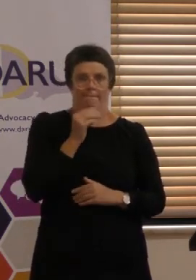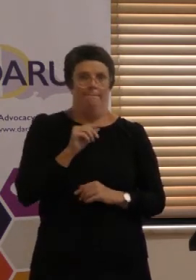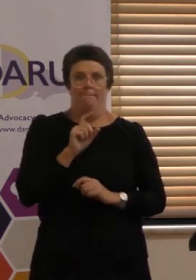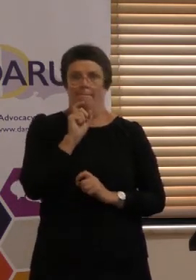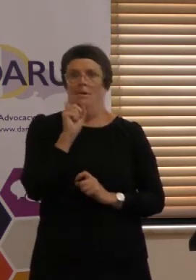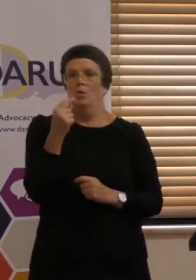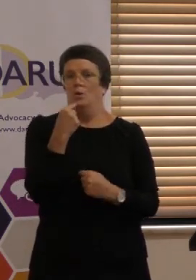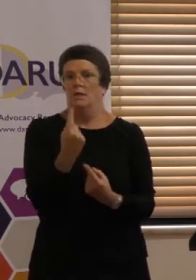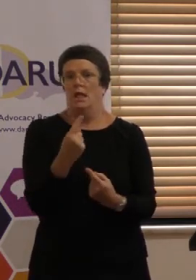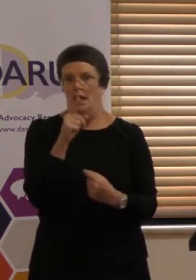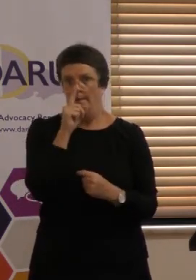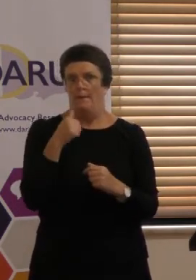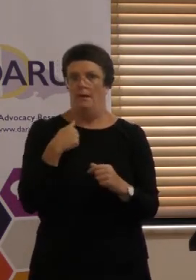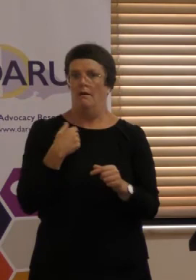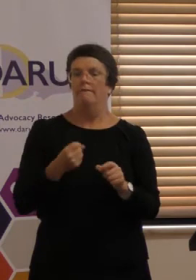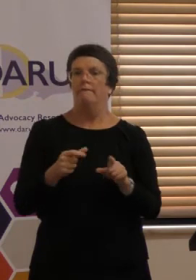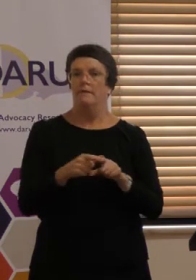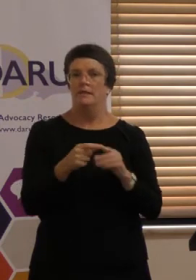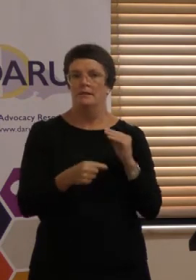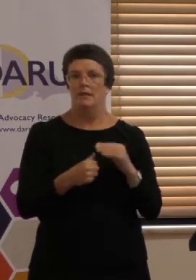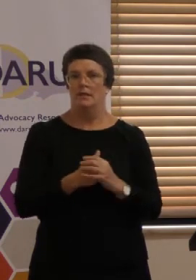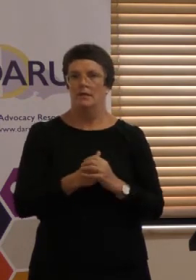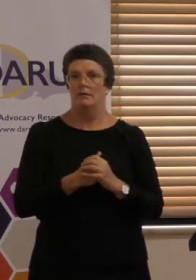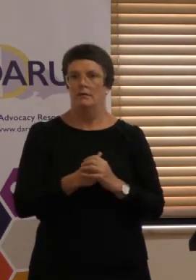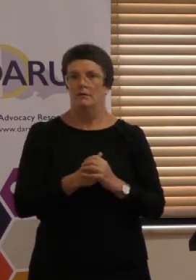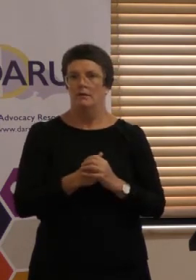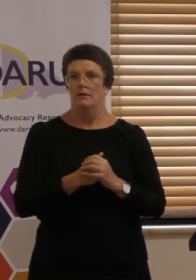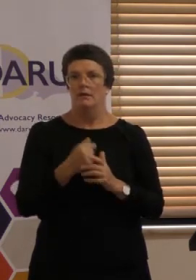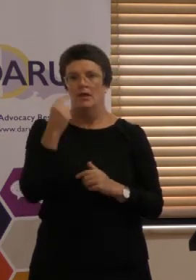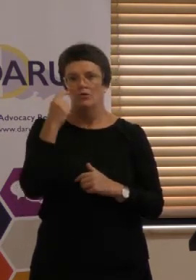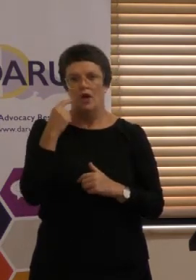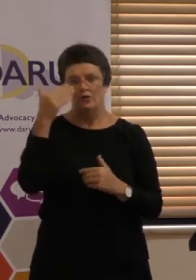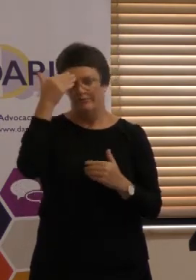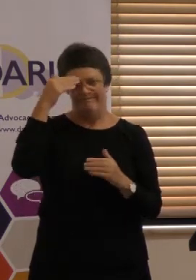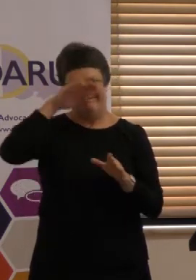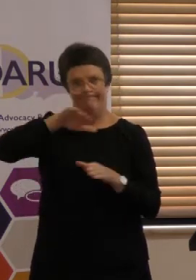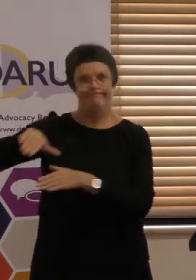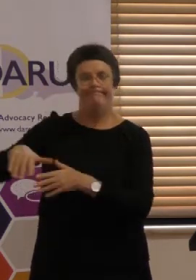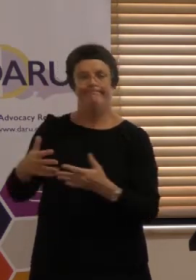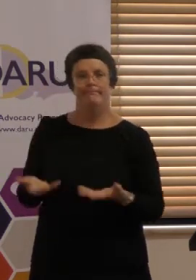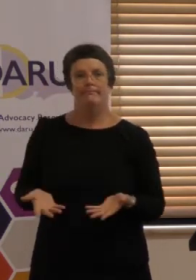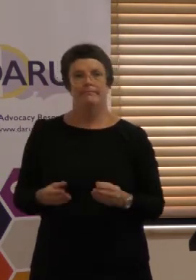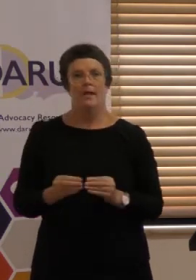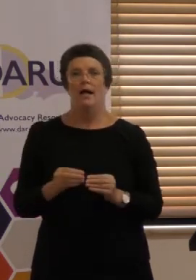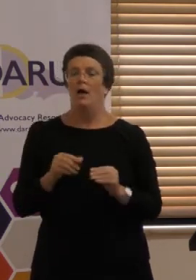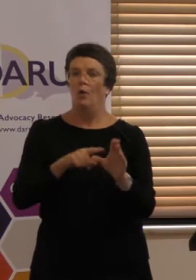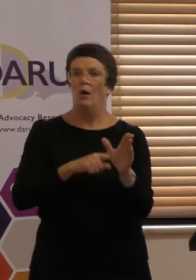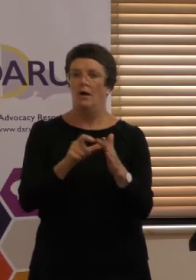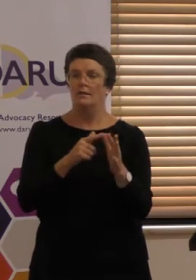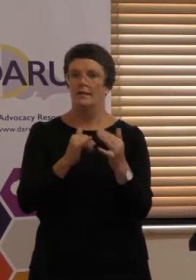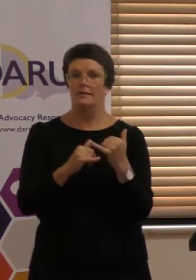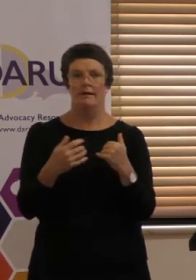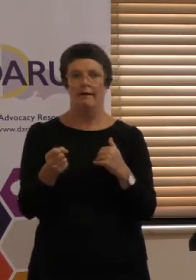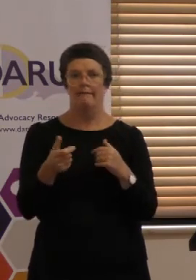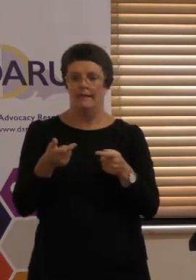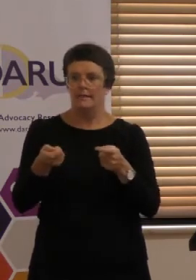want to even think about the fact that I have a disability. We have a steering committee at YDAS. Could